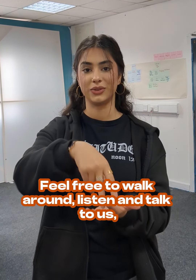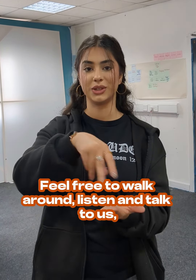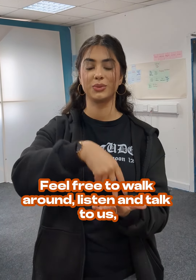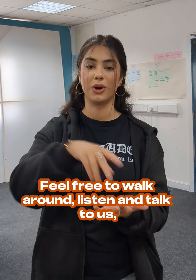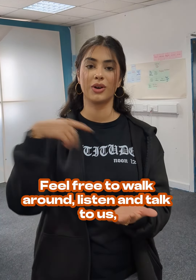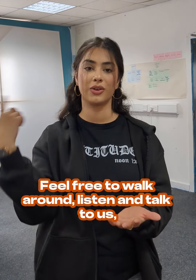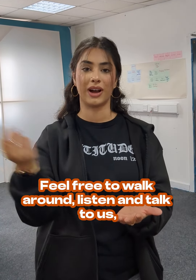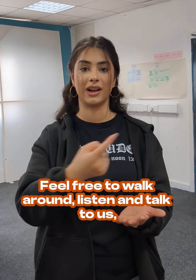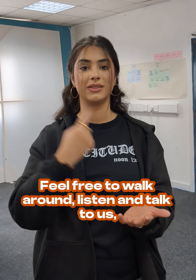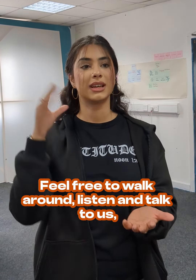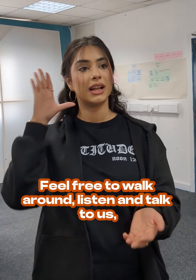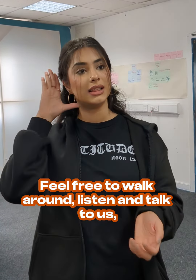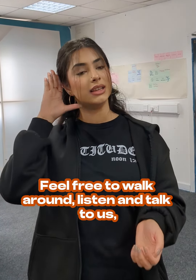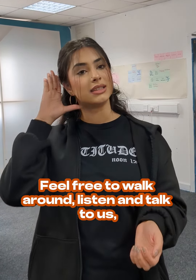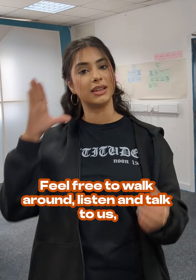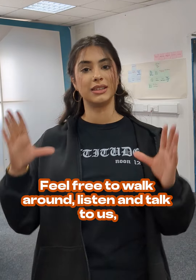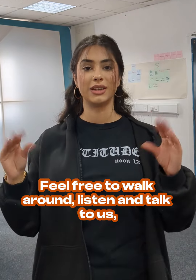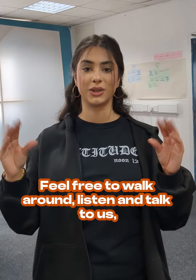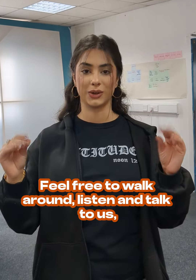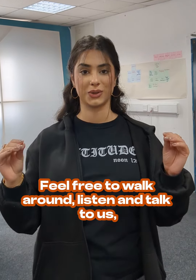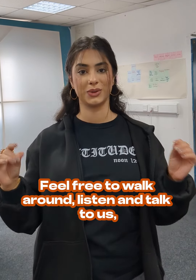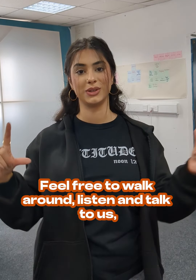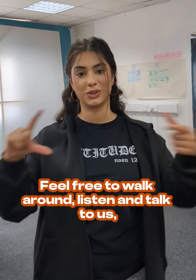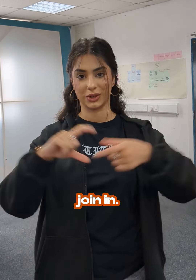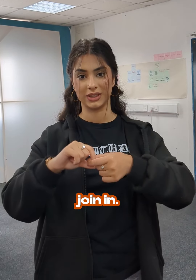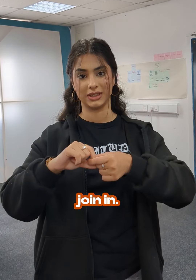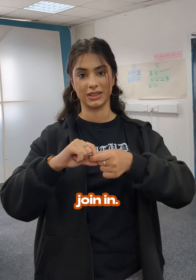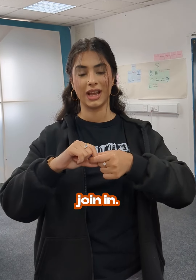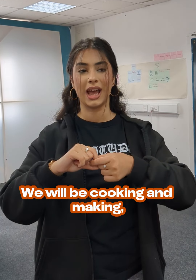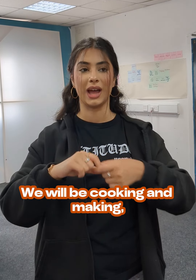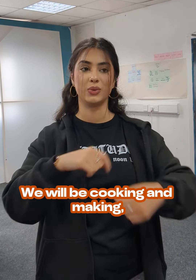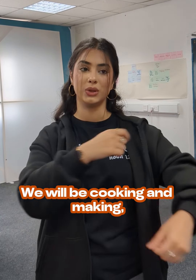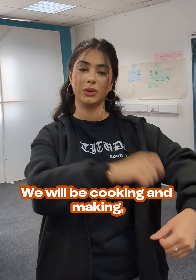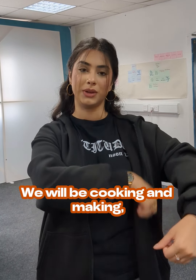to walk around, listen and talk to us, join in. And we will be